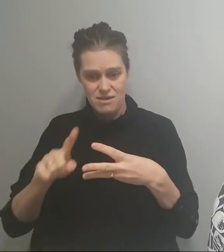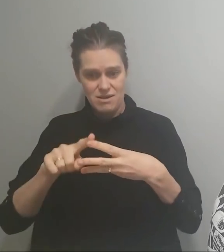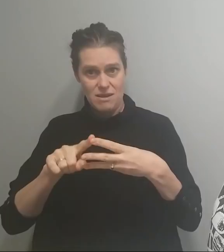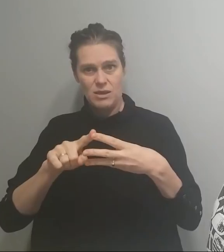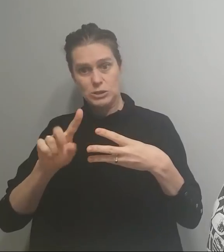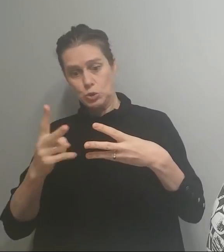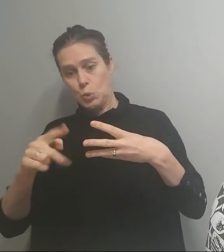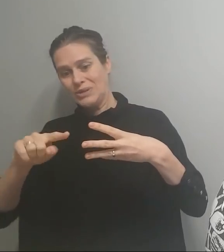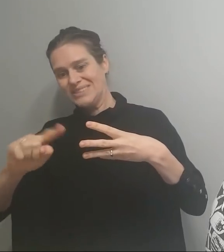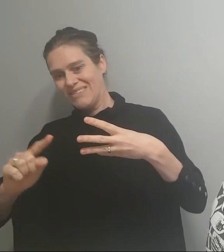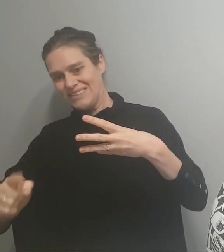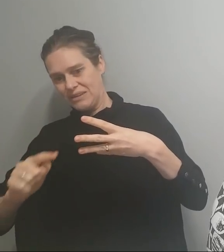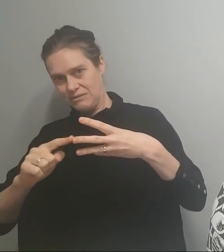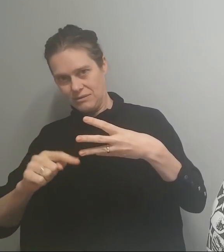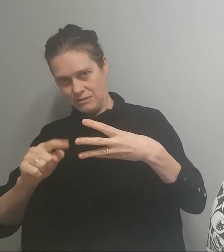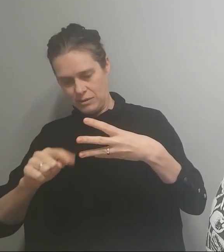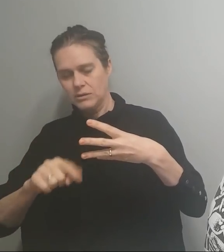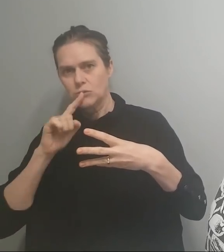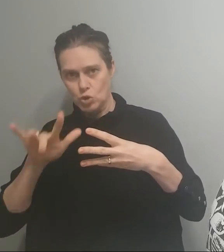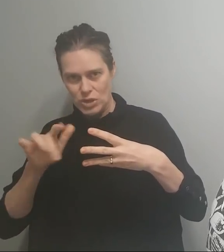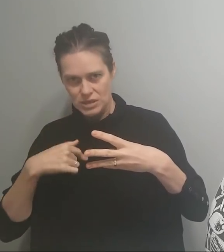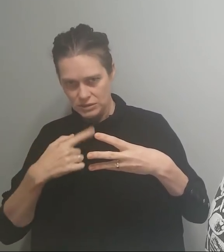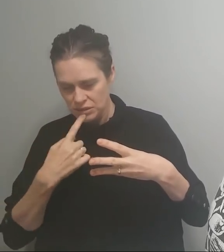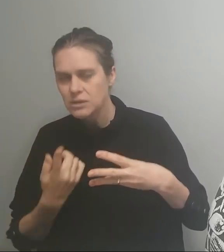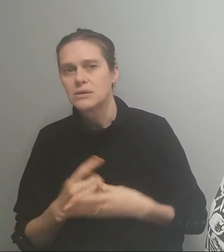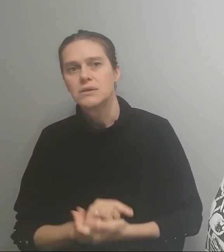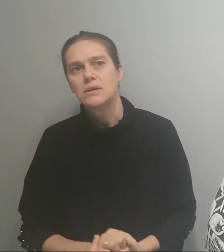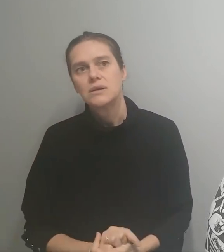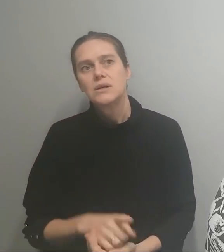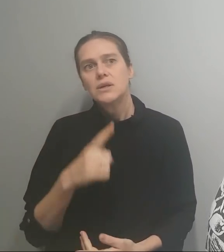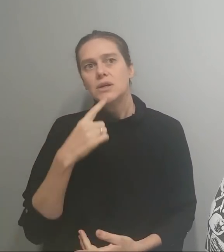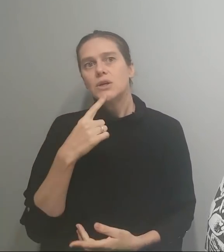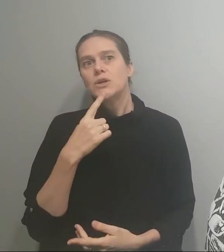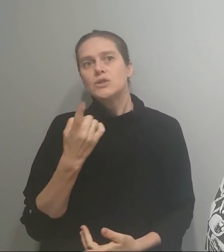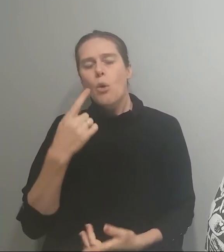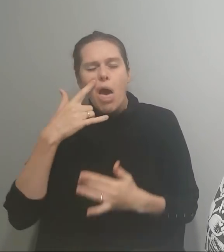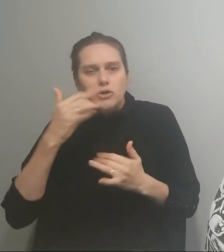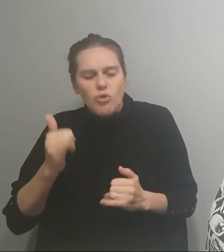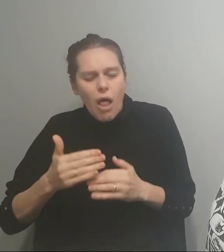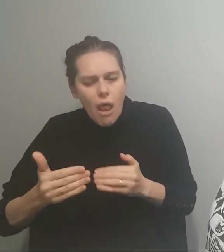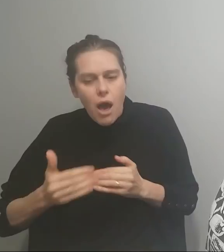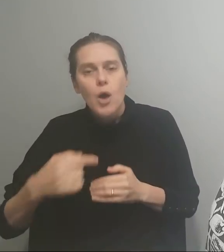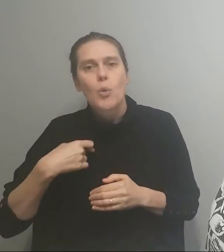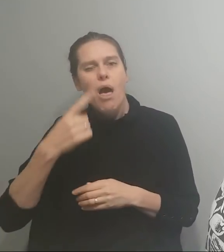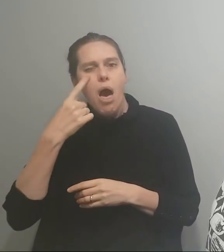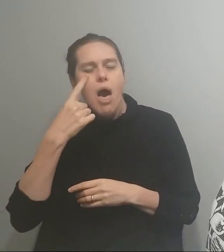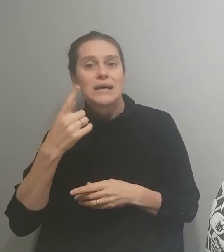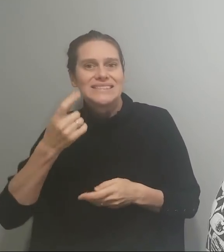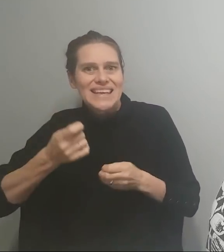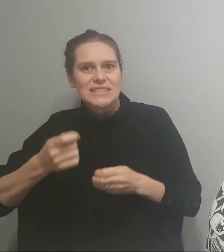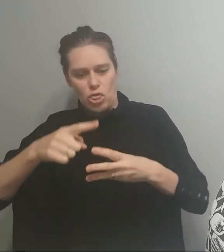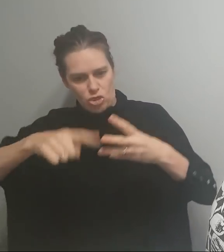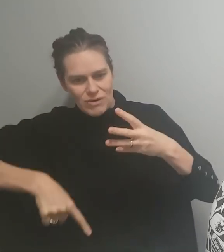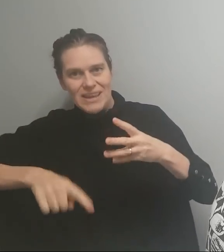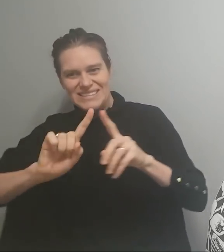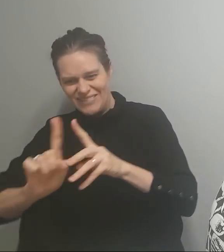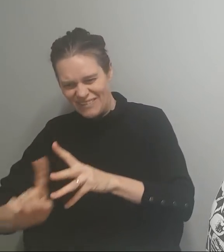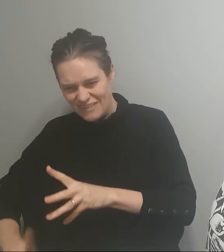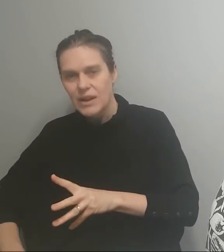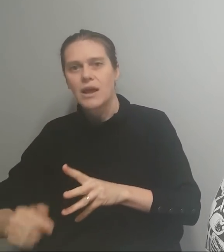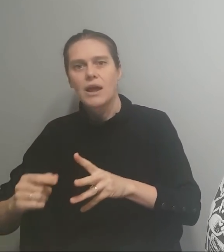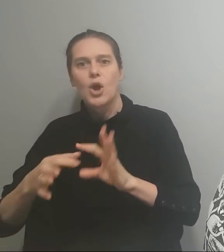talk about that. So in the prototype, we're testing 3 types of connectors. So the employed ones, which I